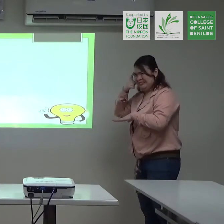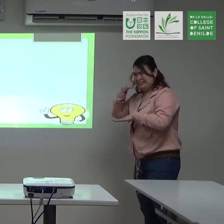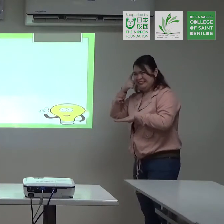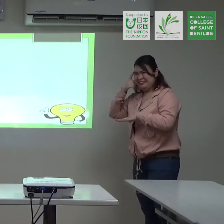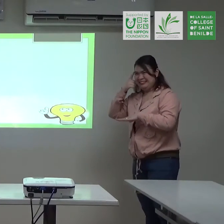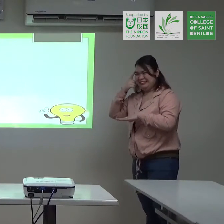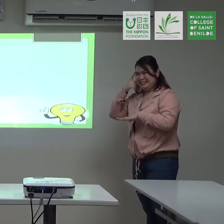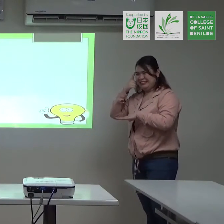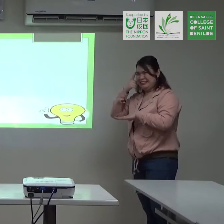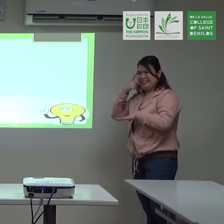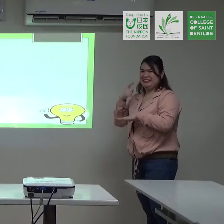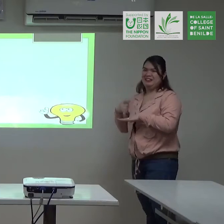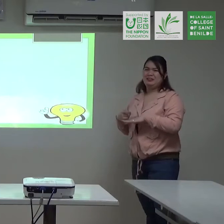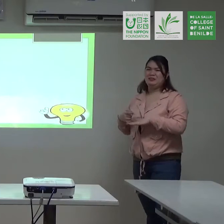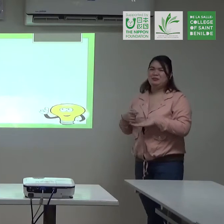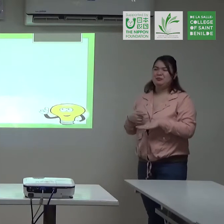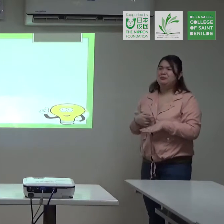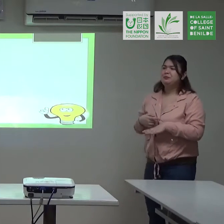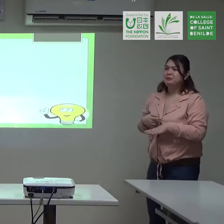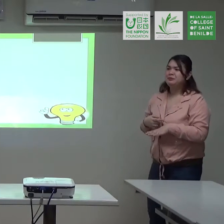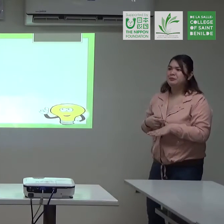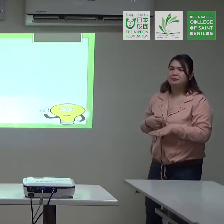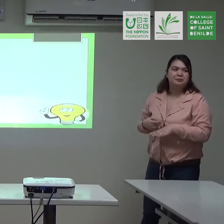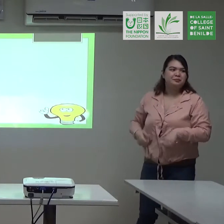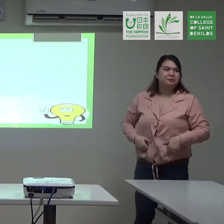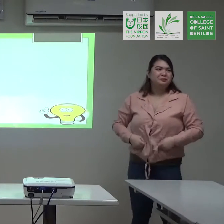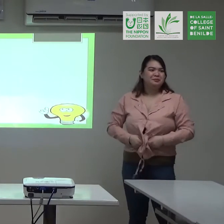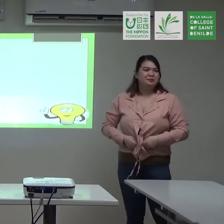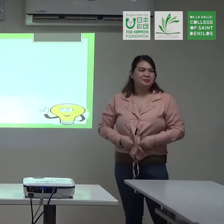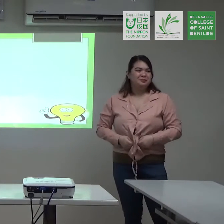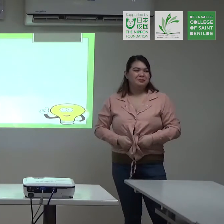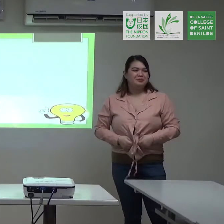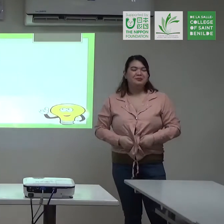So when you reflect on performance,